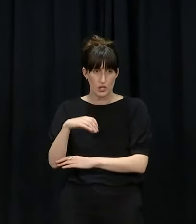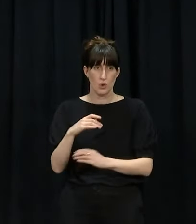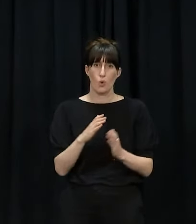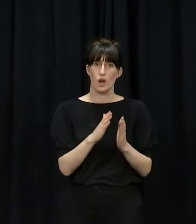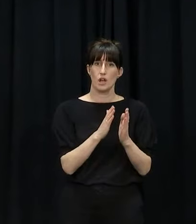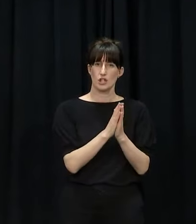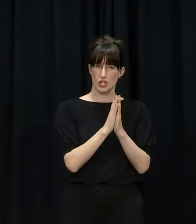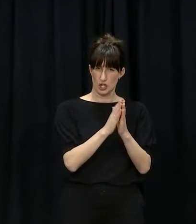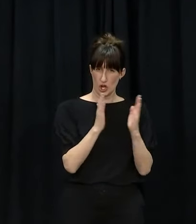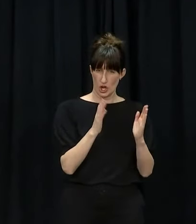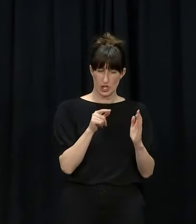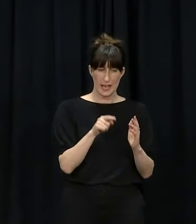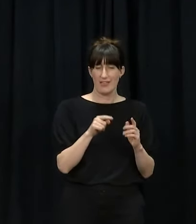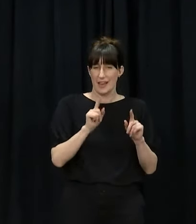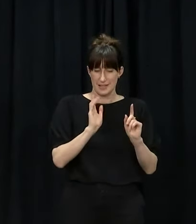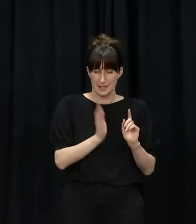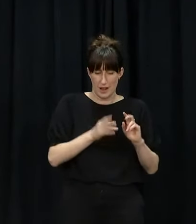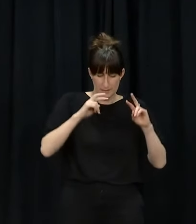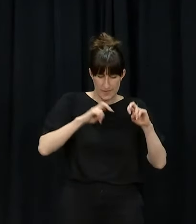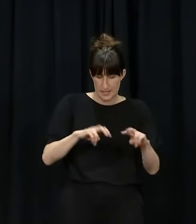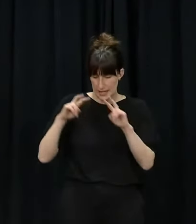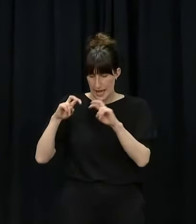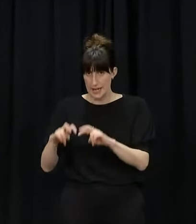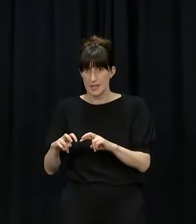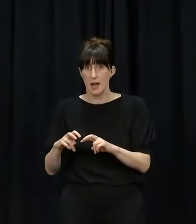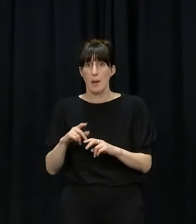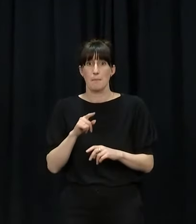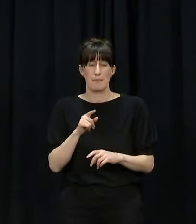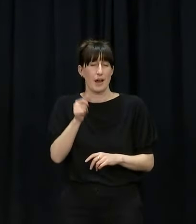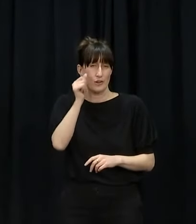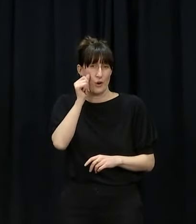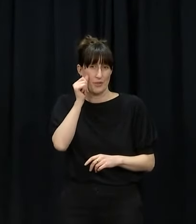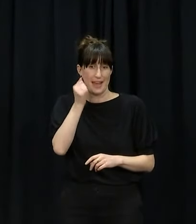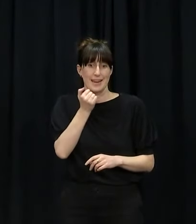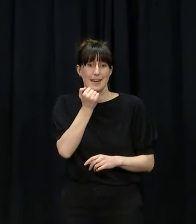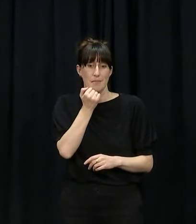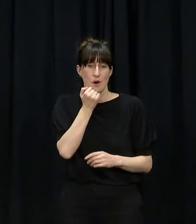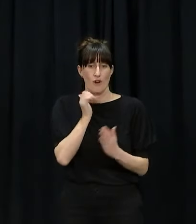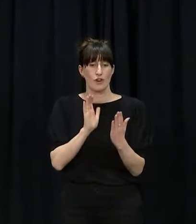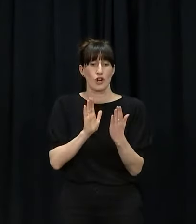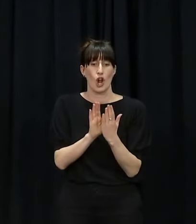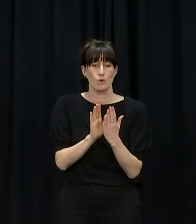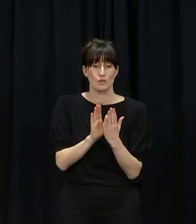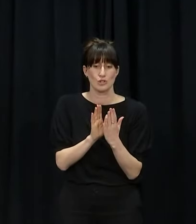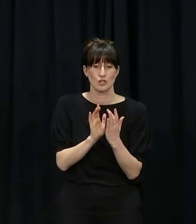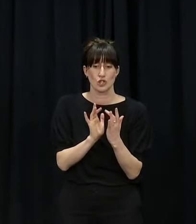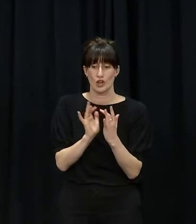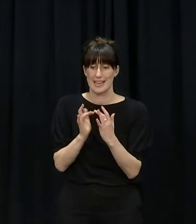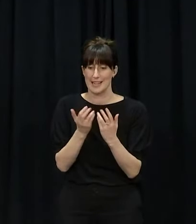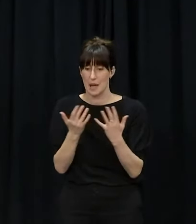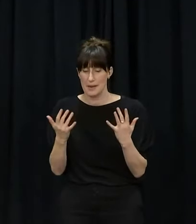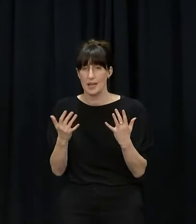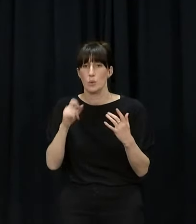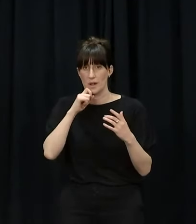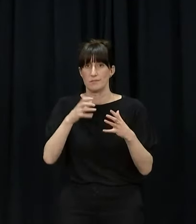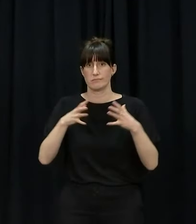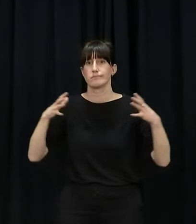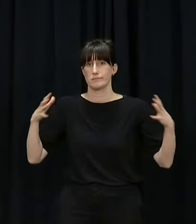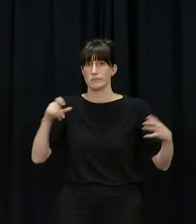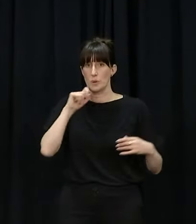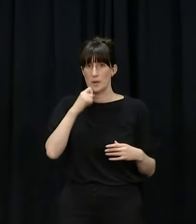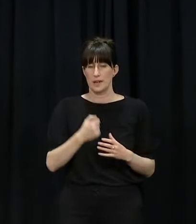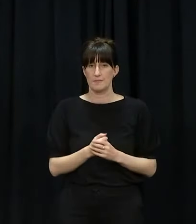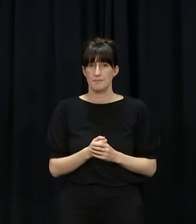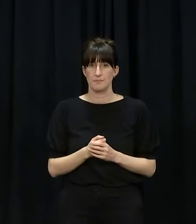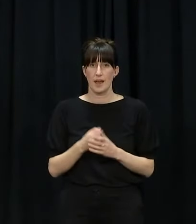still an assessment underway. So through the day today, that number will increase significantly. Now, details of additional locations of